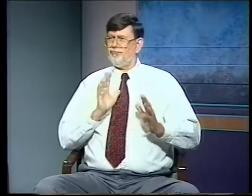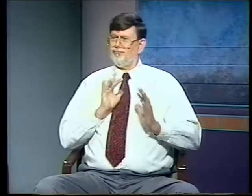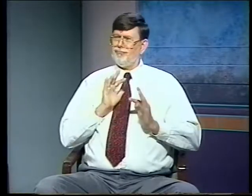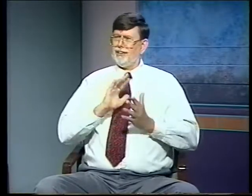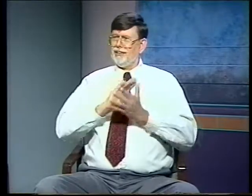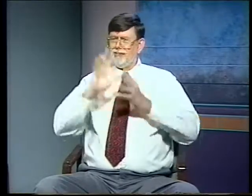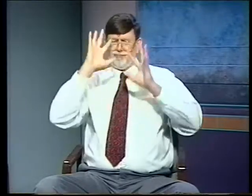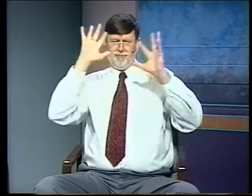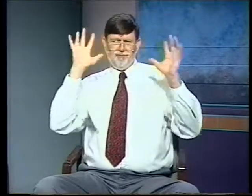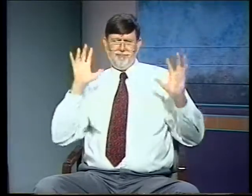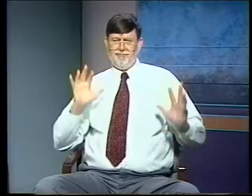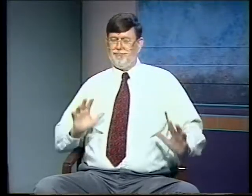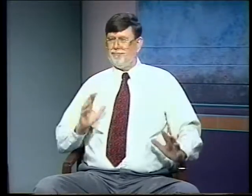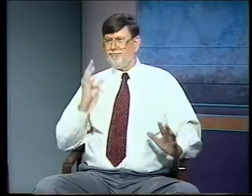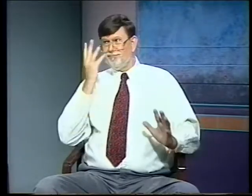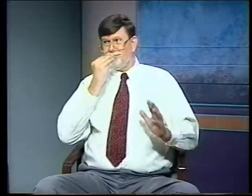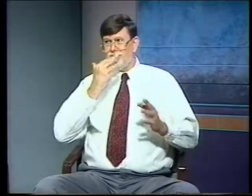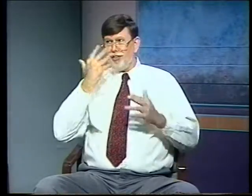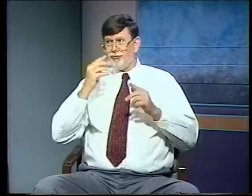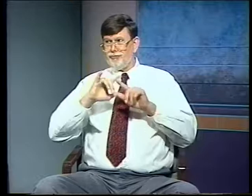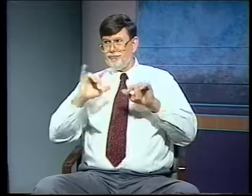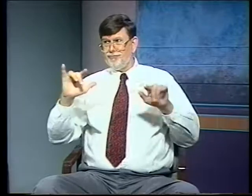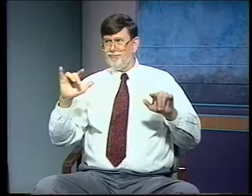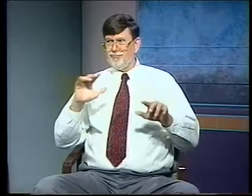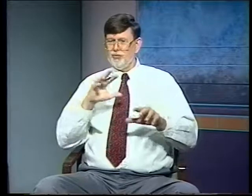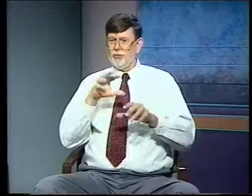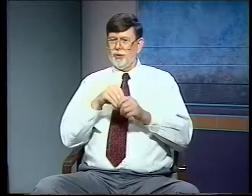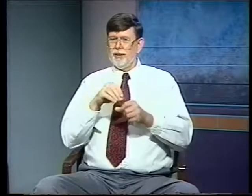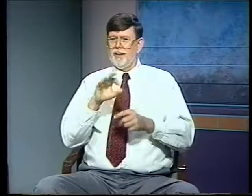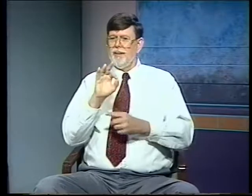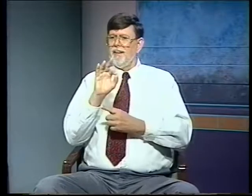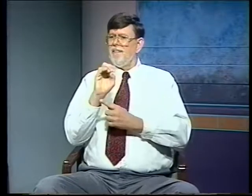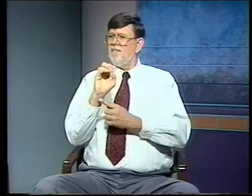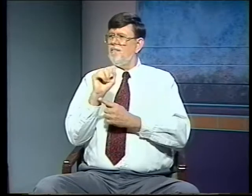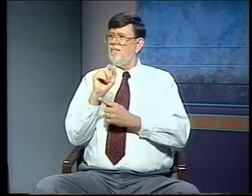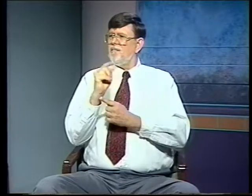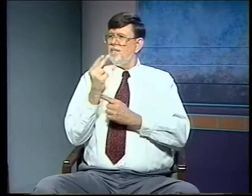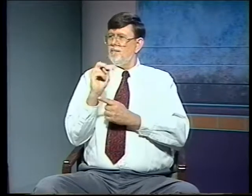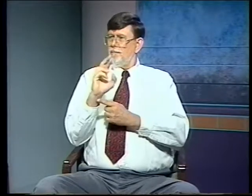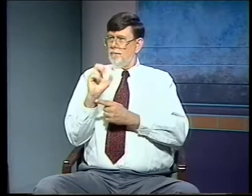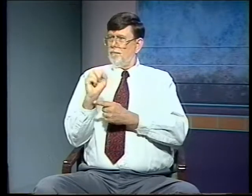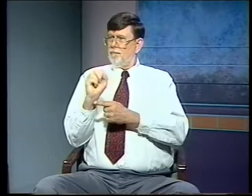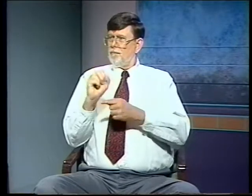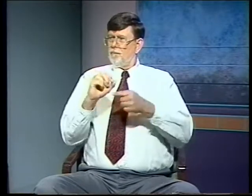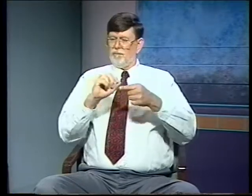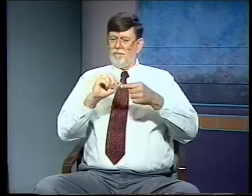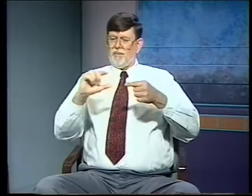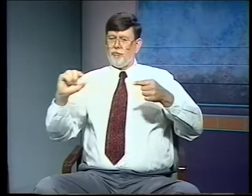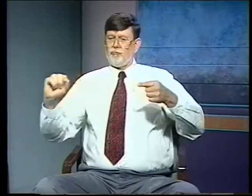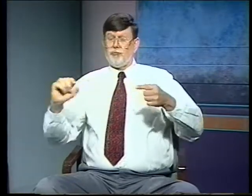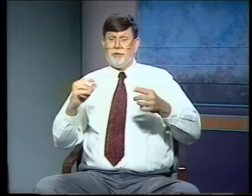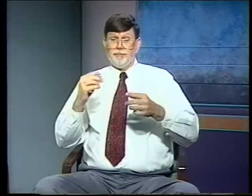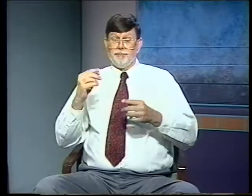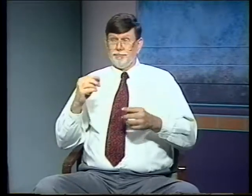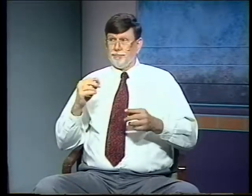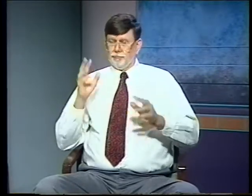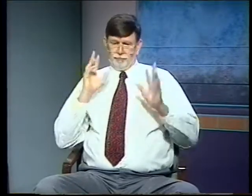one of the dancers, and you see that they are dressed in beautiful regalia, often multicolored, and maybe wearing